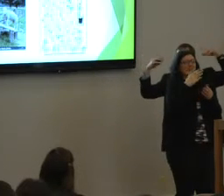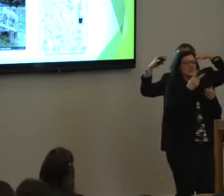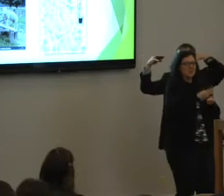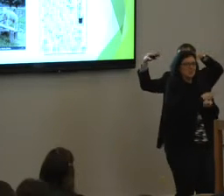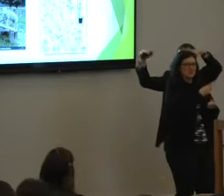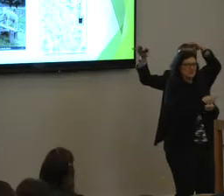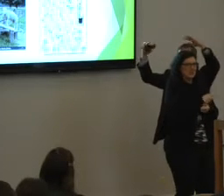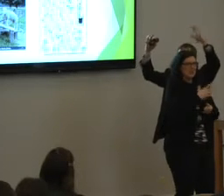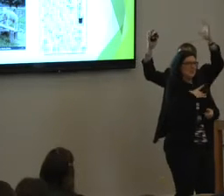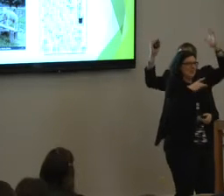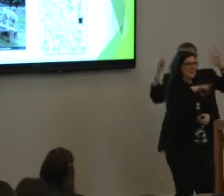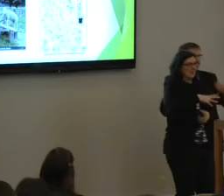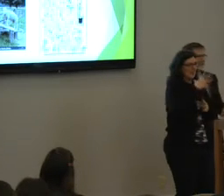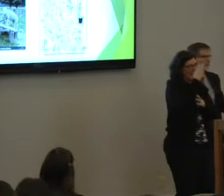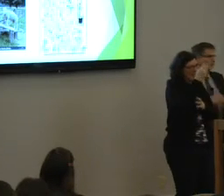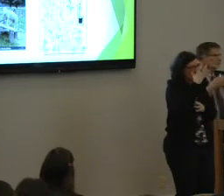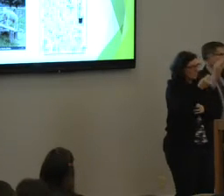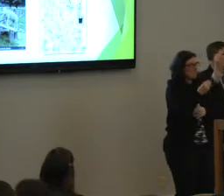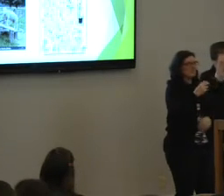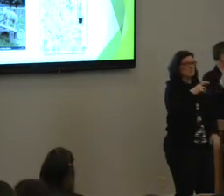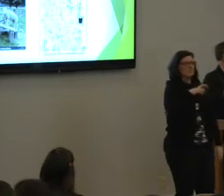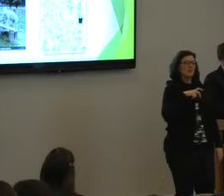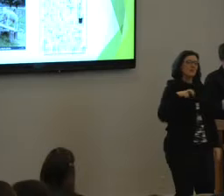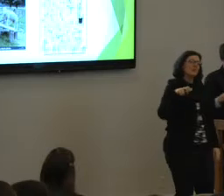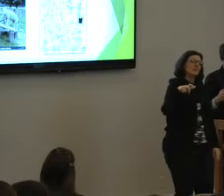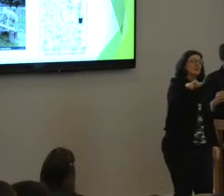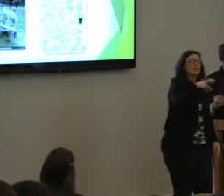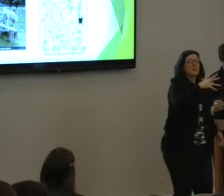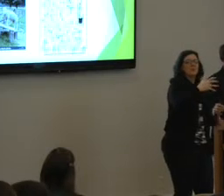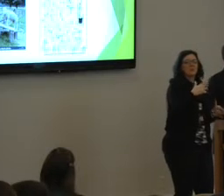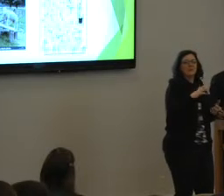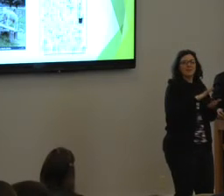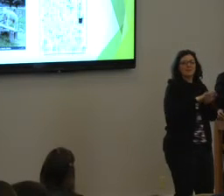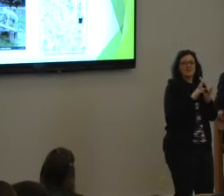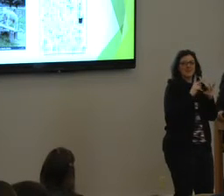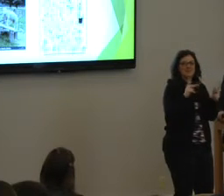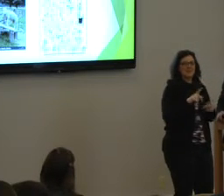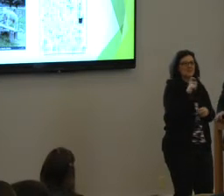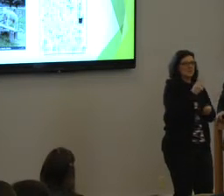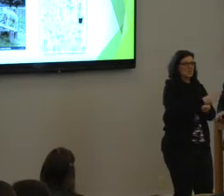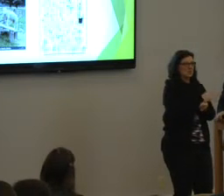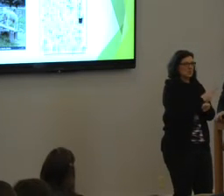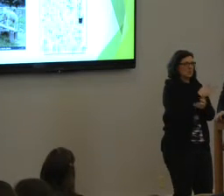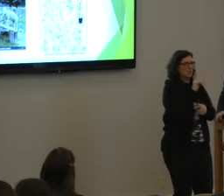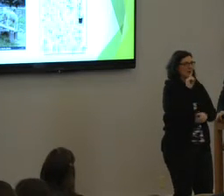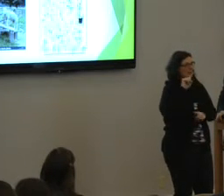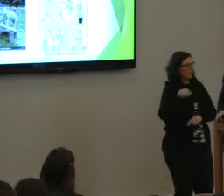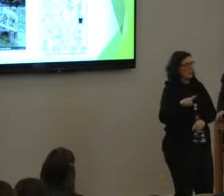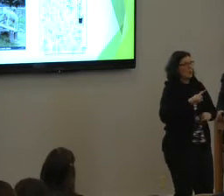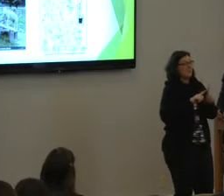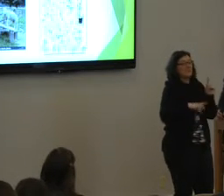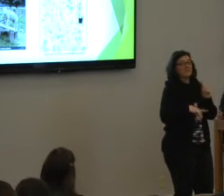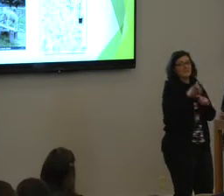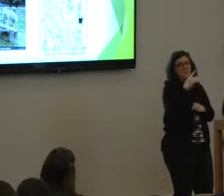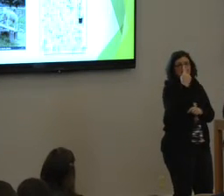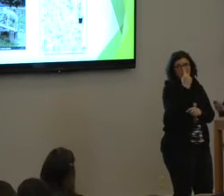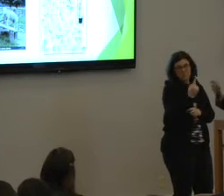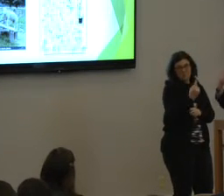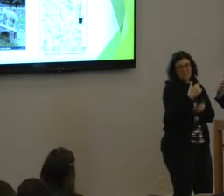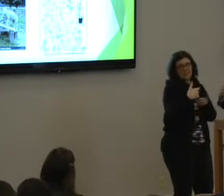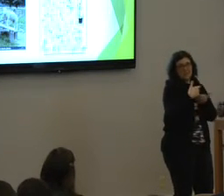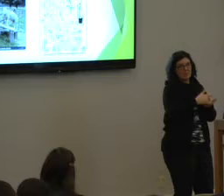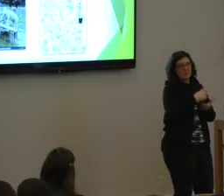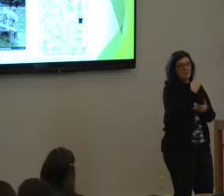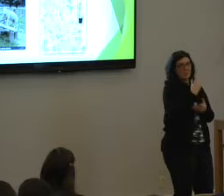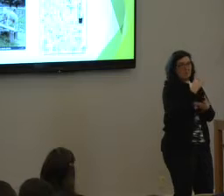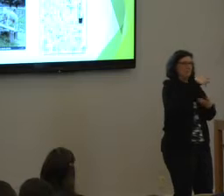being outdoors, and just wandered off looking for a cool place to be. And that's where the shepherd had to go find him. But to go find that one, to help that one